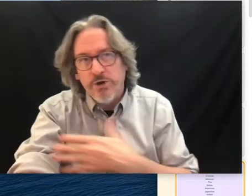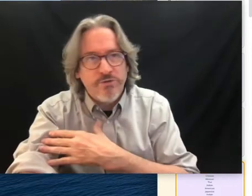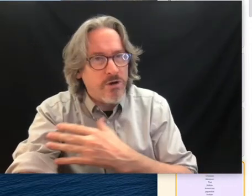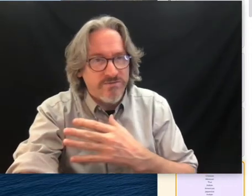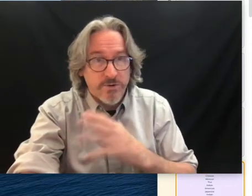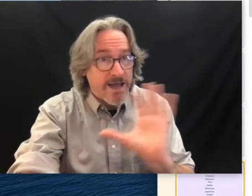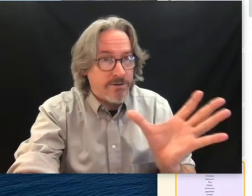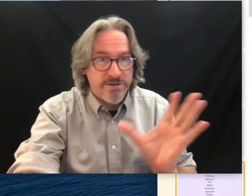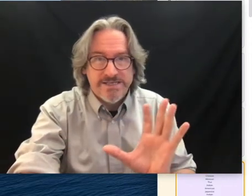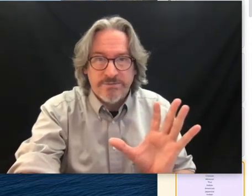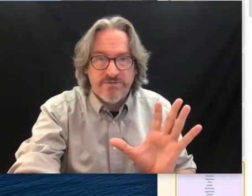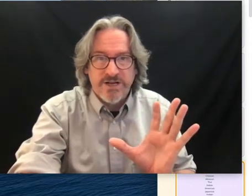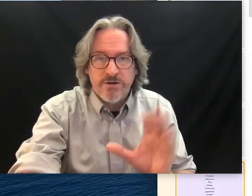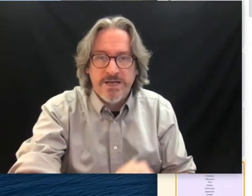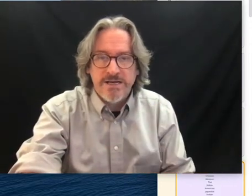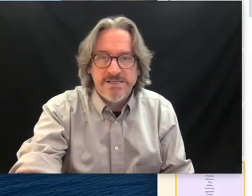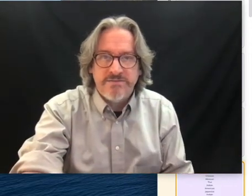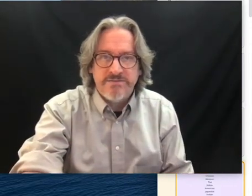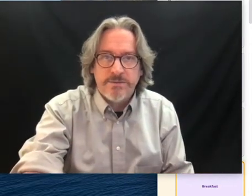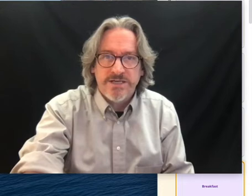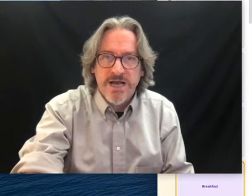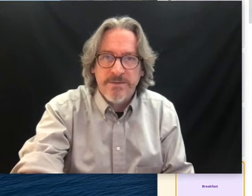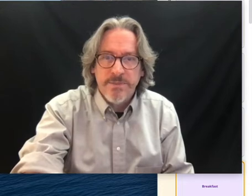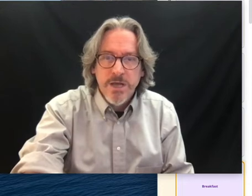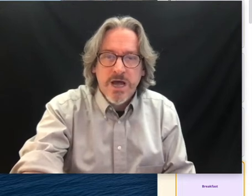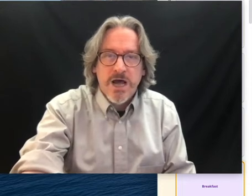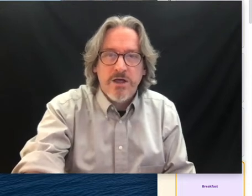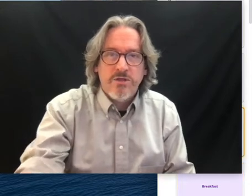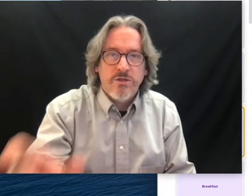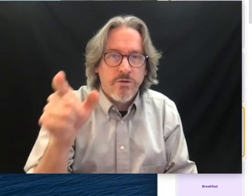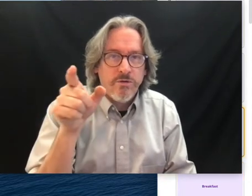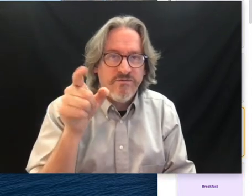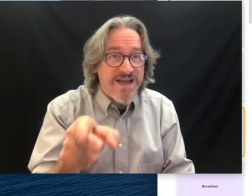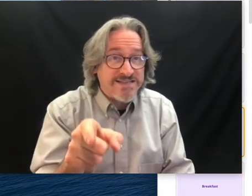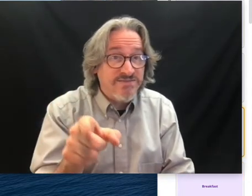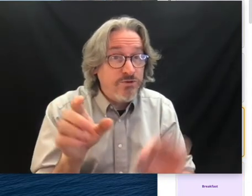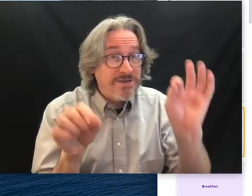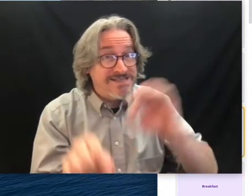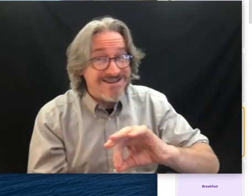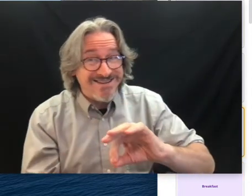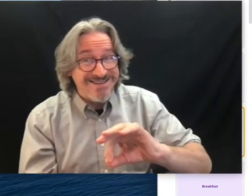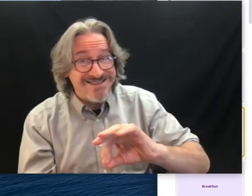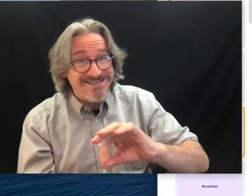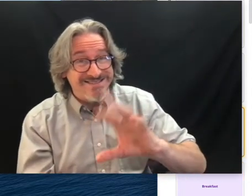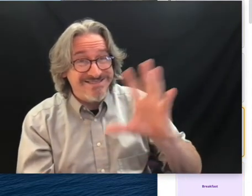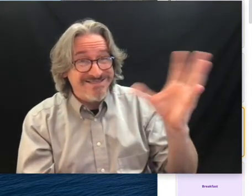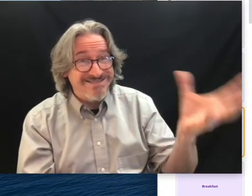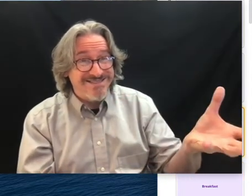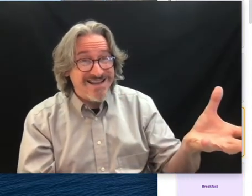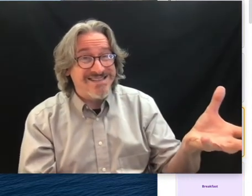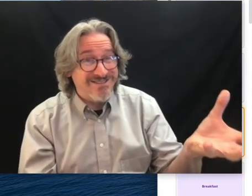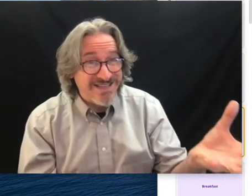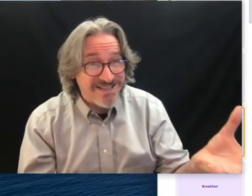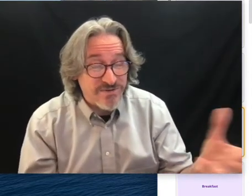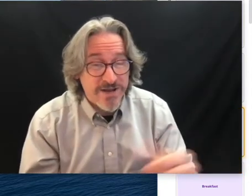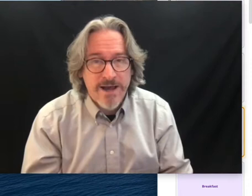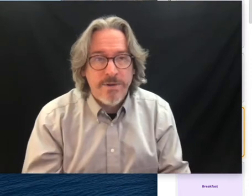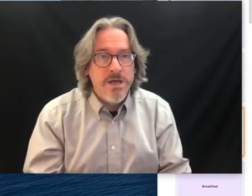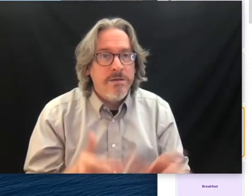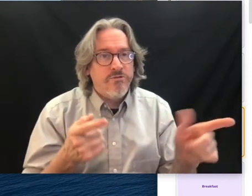I'm going to go through all the vocab. I'll do that separate video, again, to save a little bit of time. Fast food is not necessarily